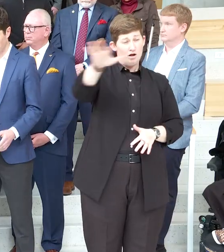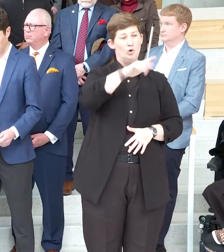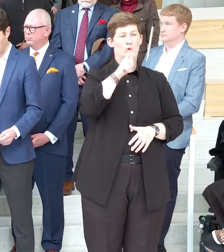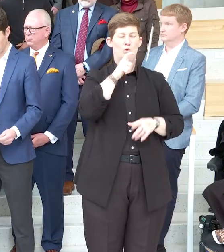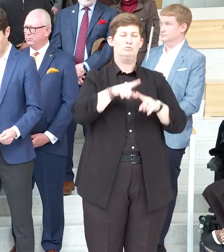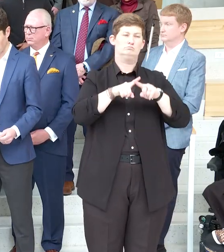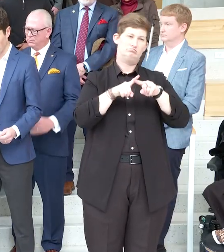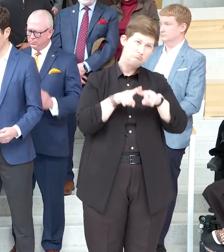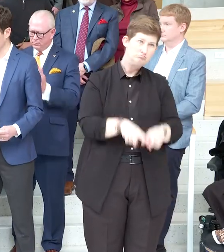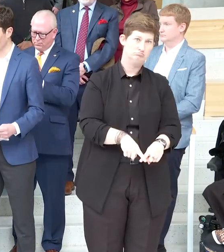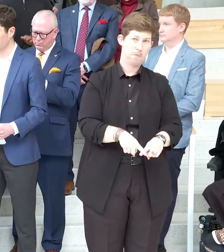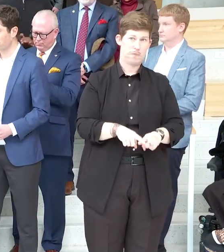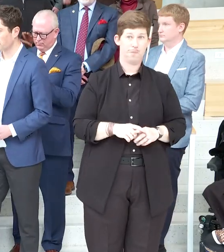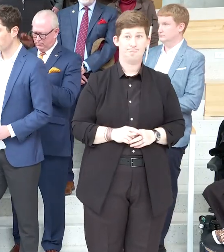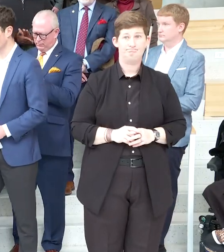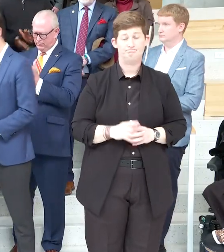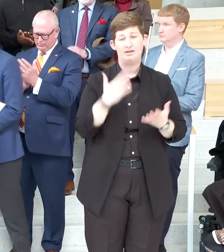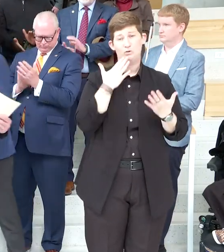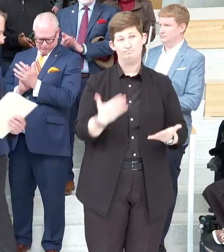year. Thank you.